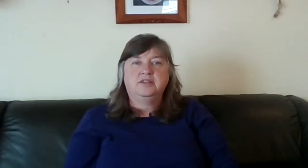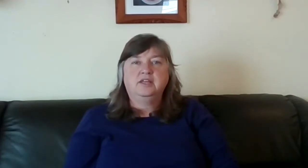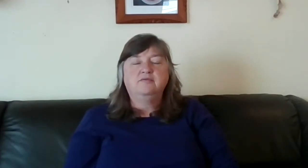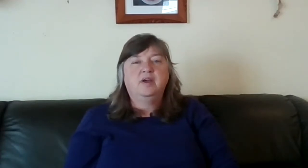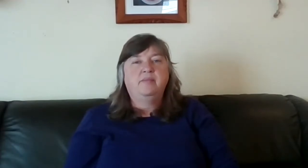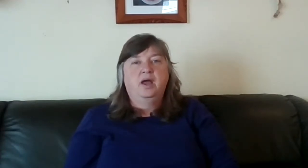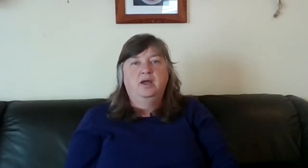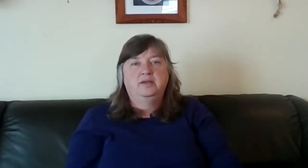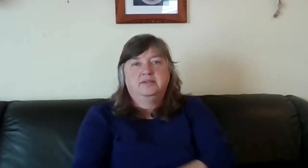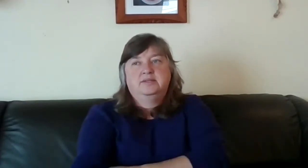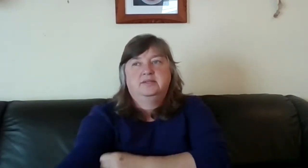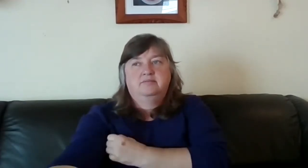Think of them as